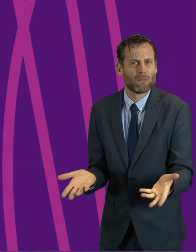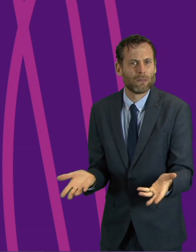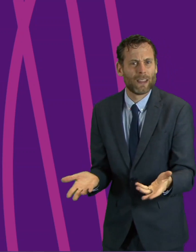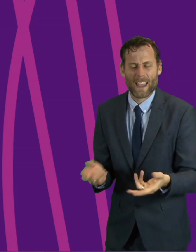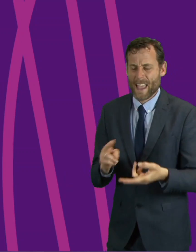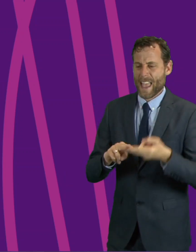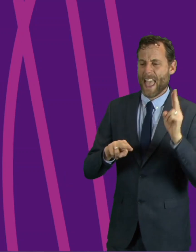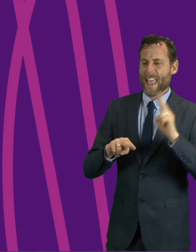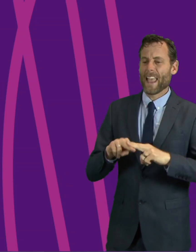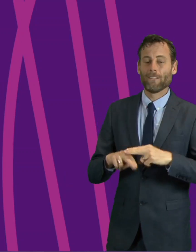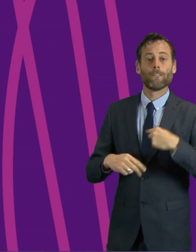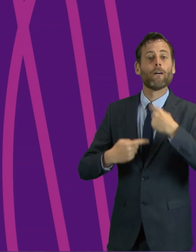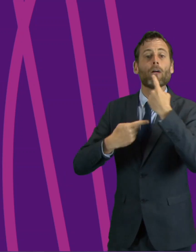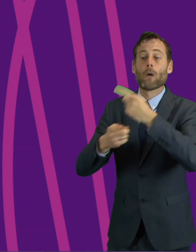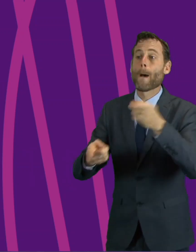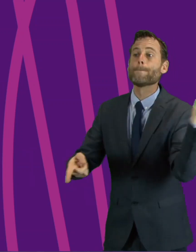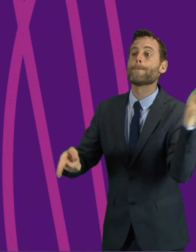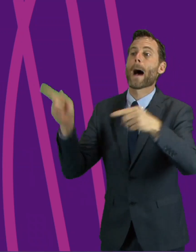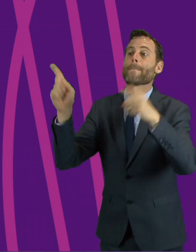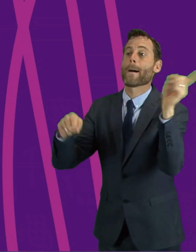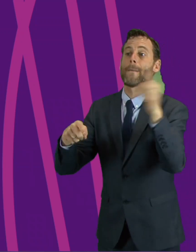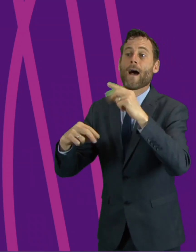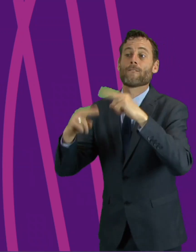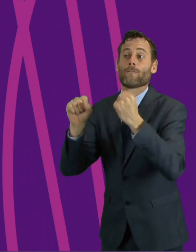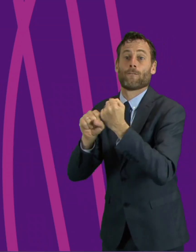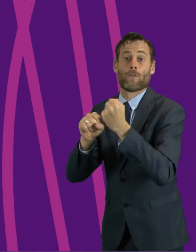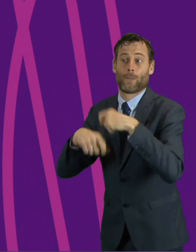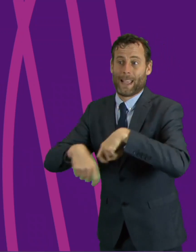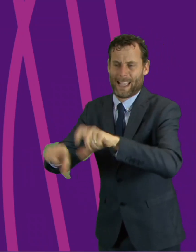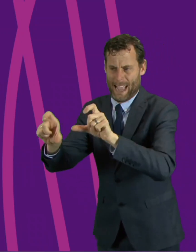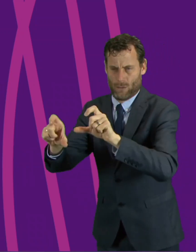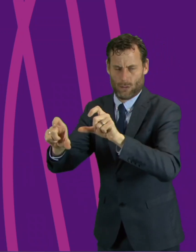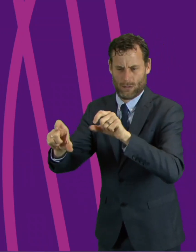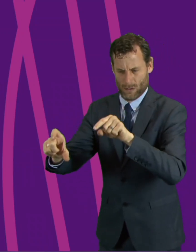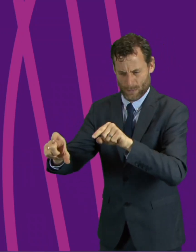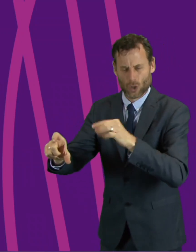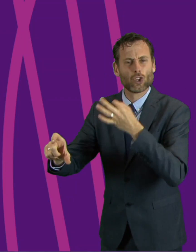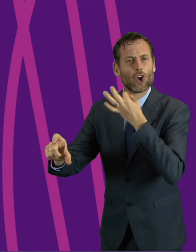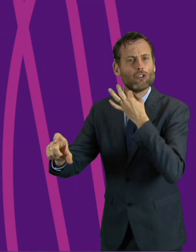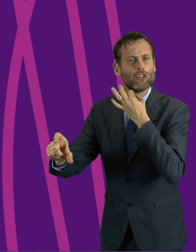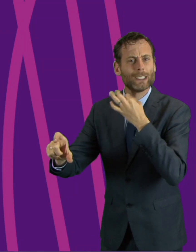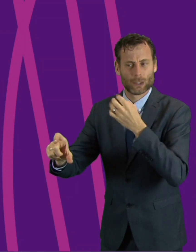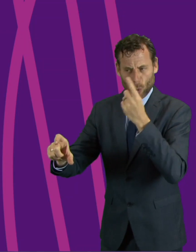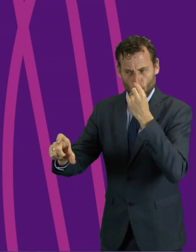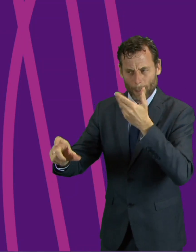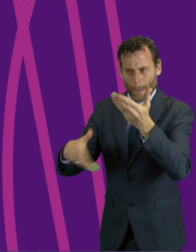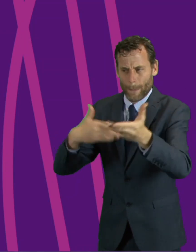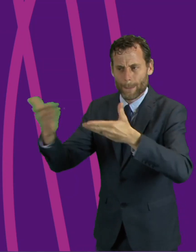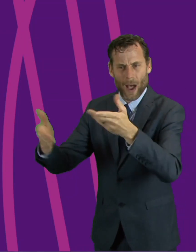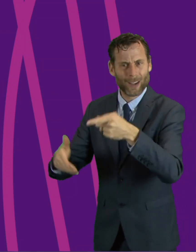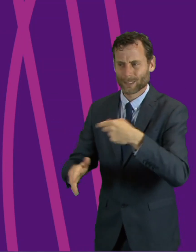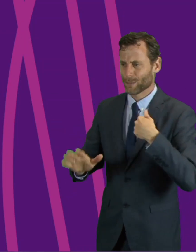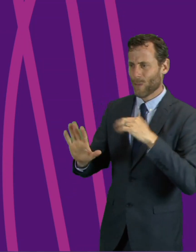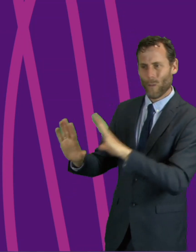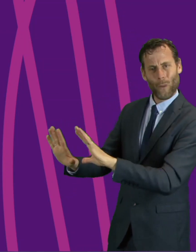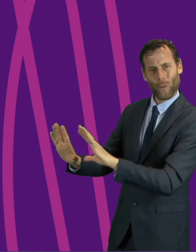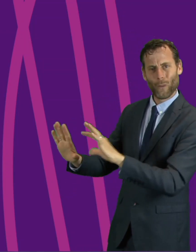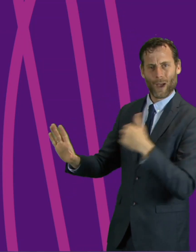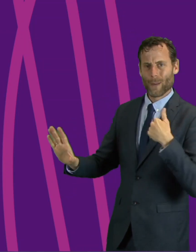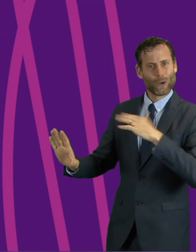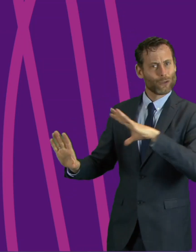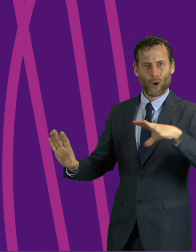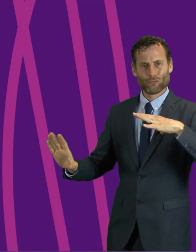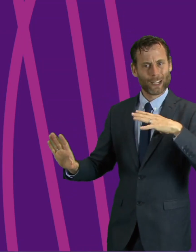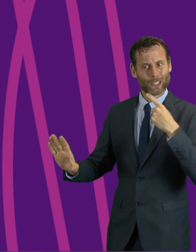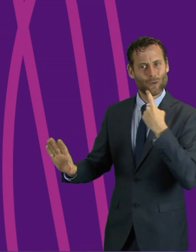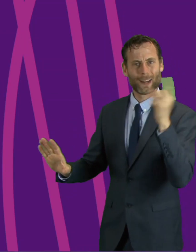our progress into reverse. So we need to persevere for a little bit longer to get that progress more